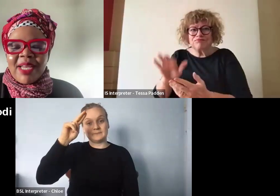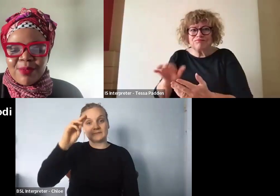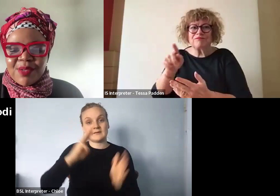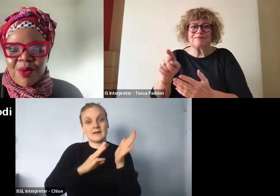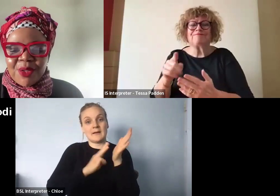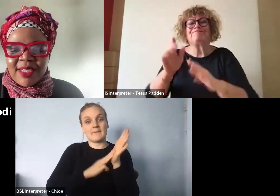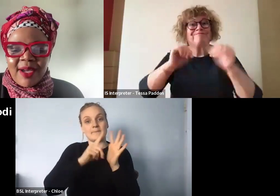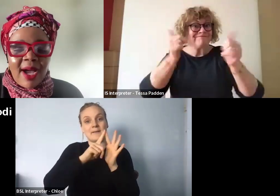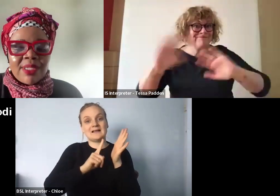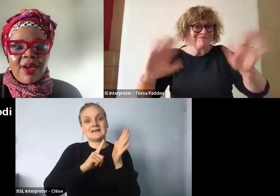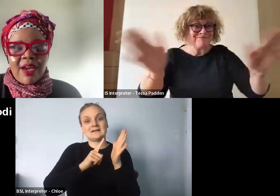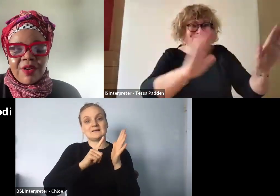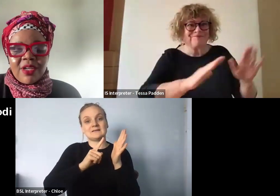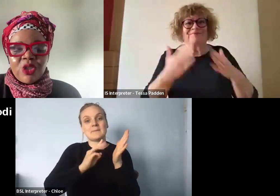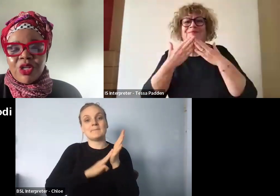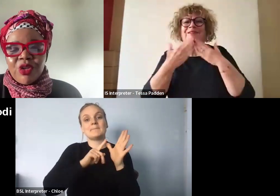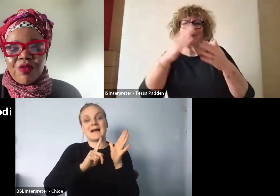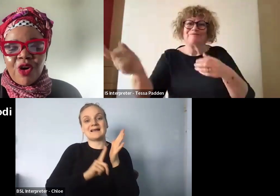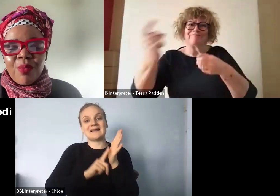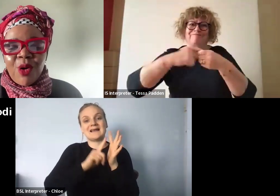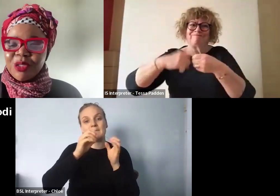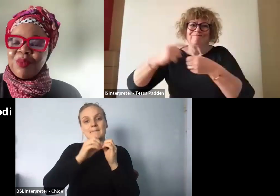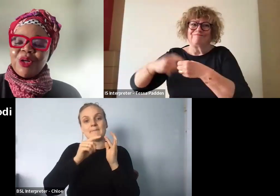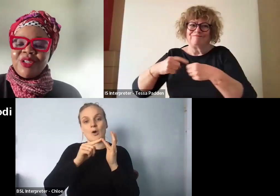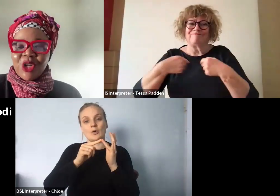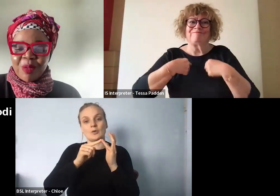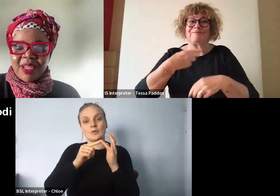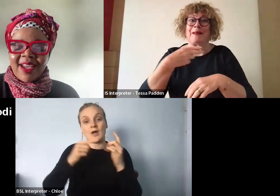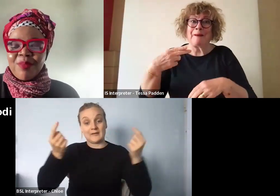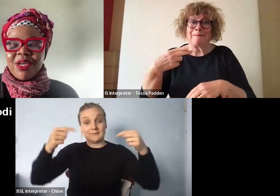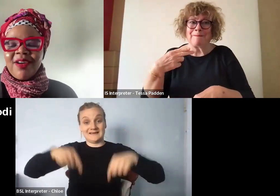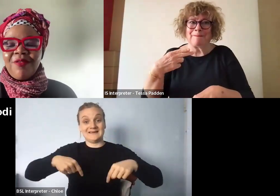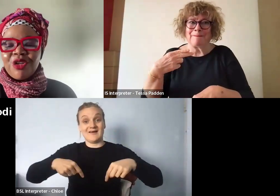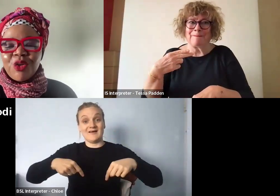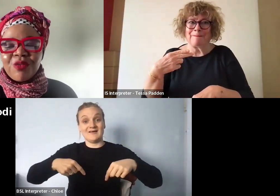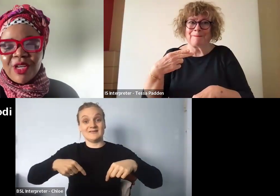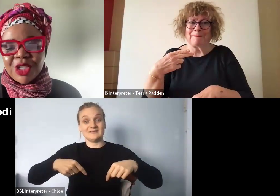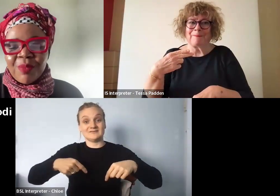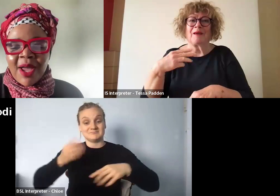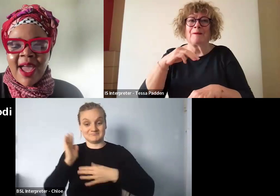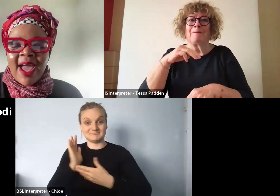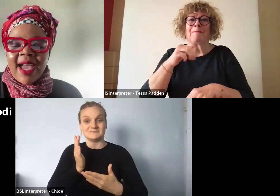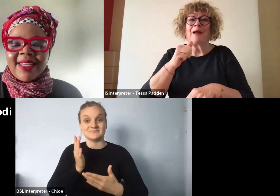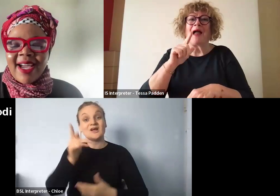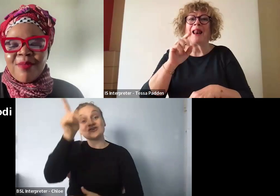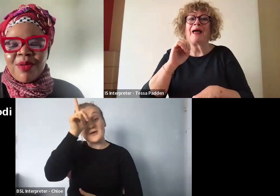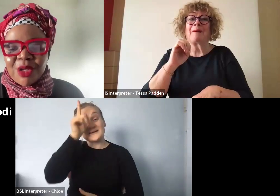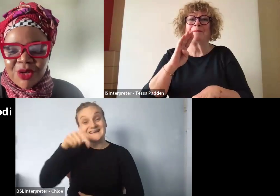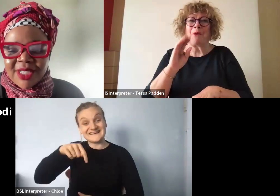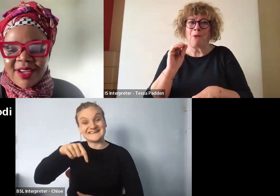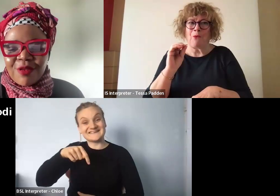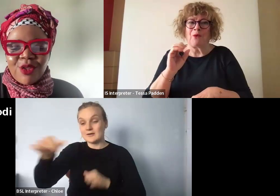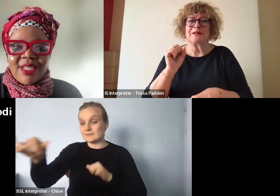My name is Malebo Sipodi. I'm a South African joining you from Oldenburg, Germany. I am here for a short fellowship, and I